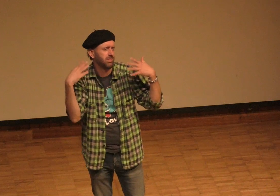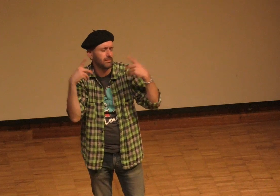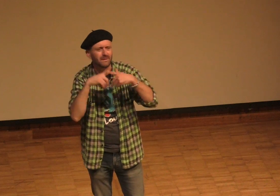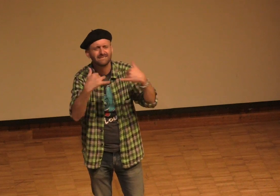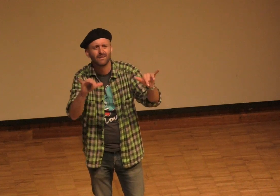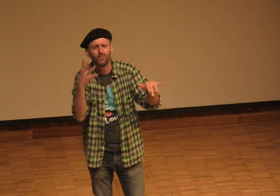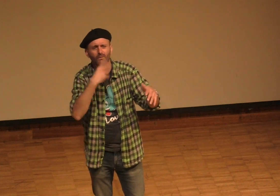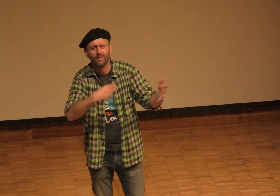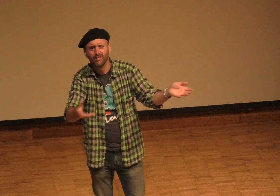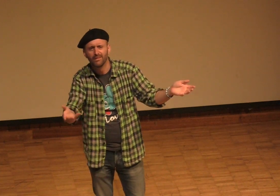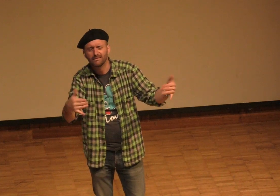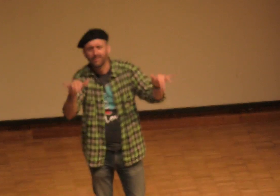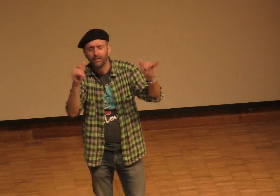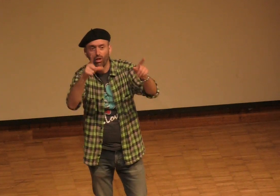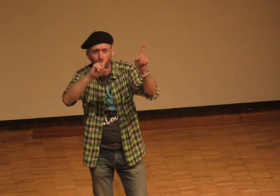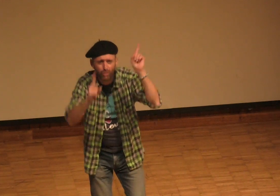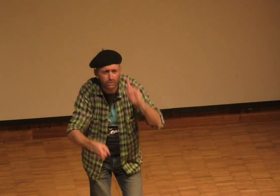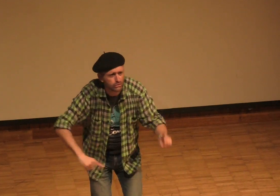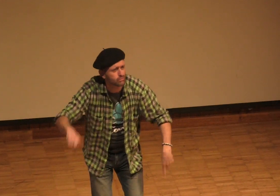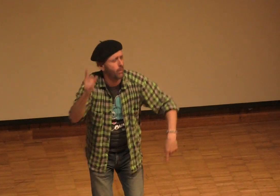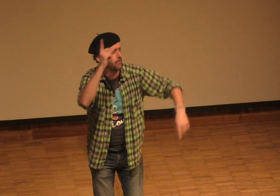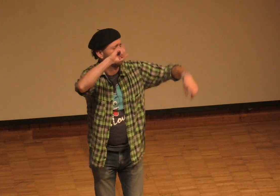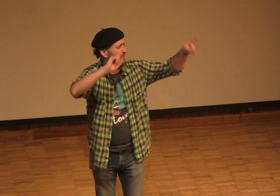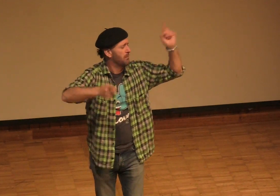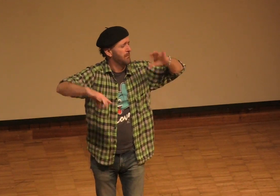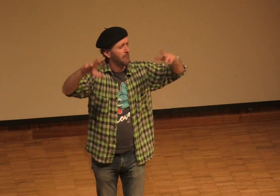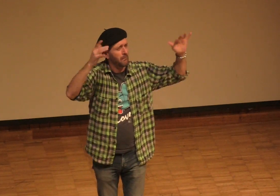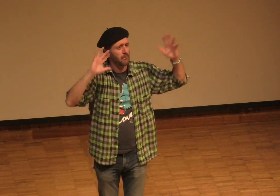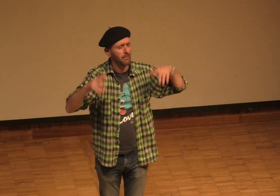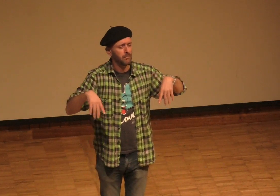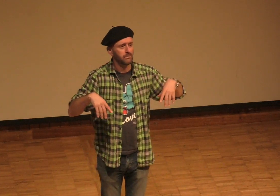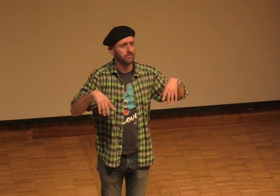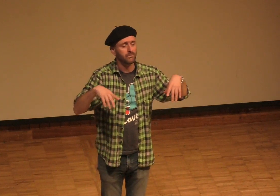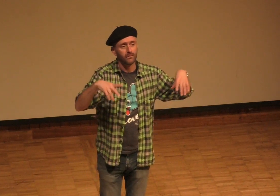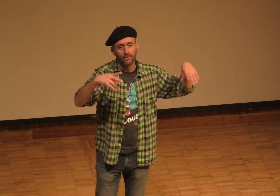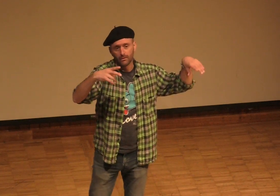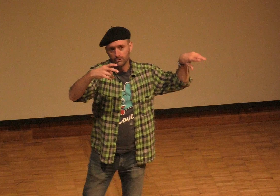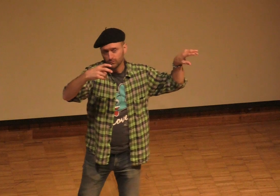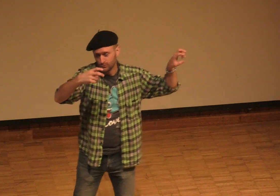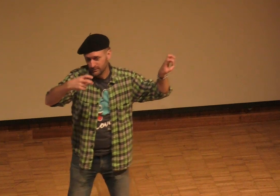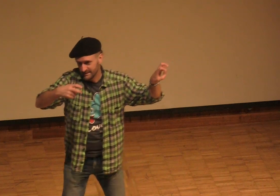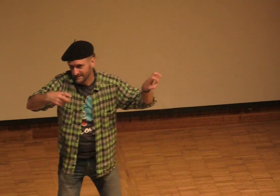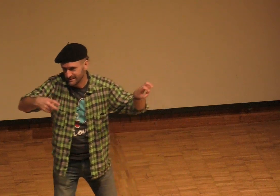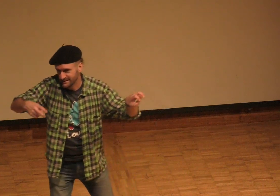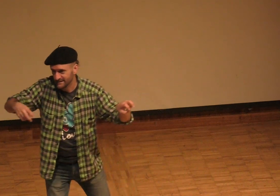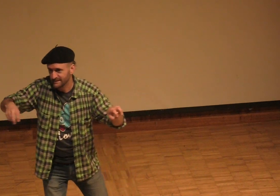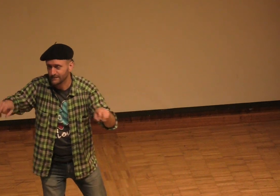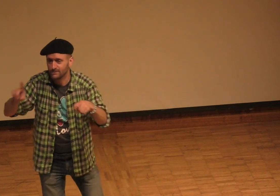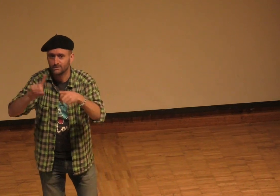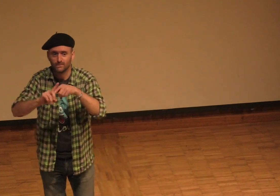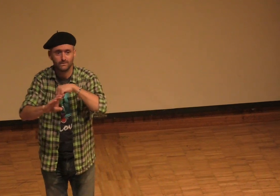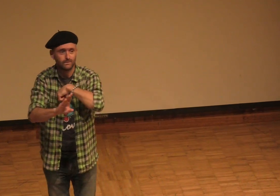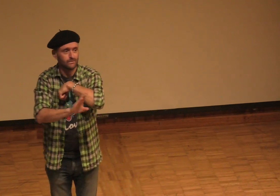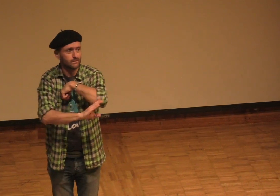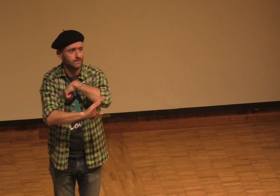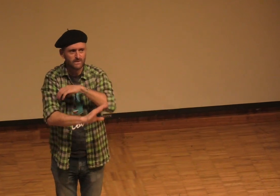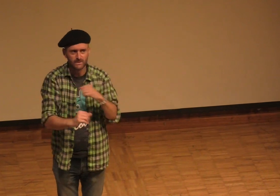it's humid and moist, but it's still beautiful. And there are lightning storms and thunderstorms. And that moves into